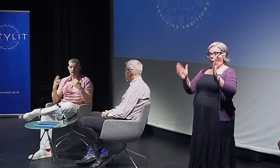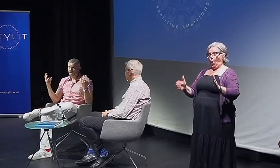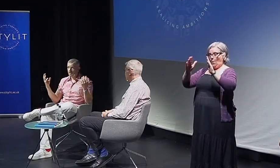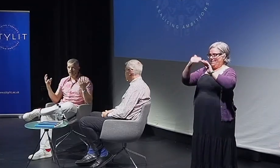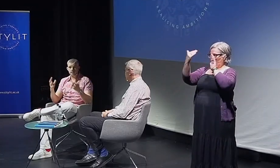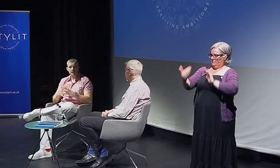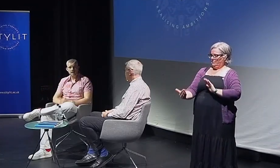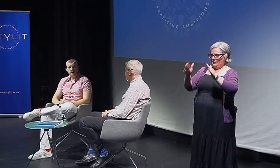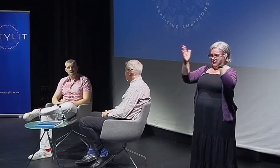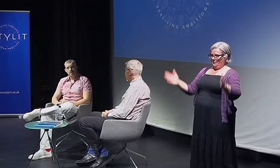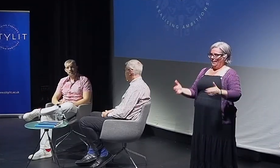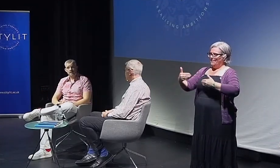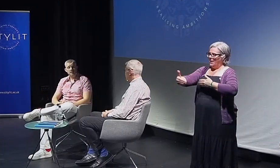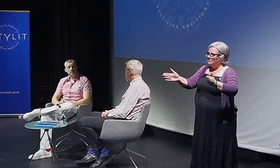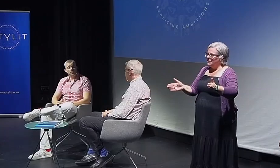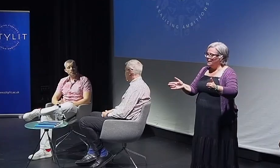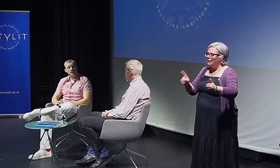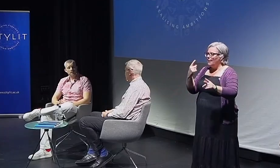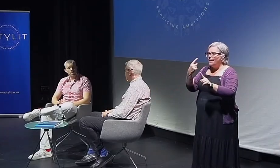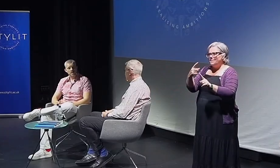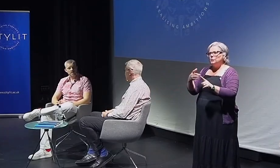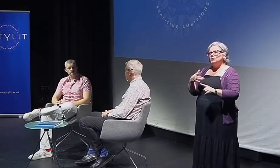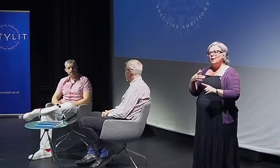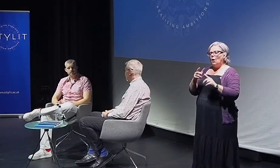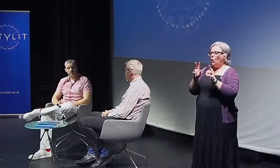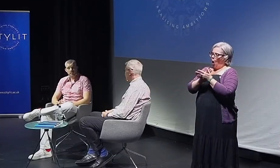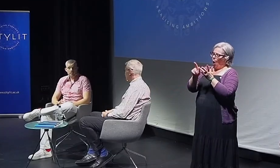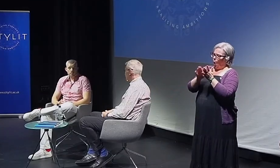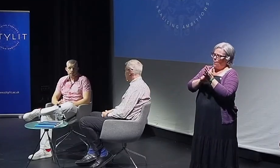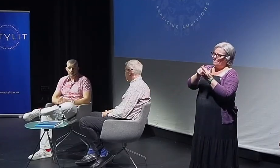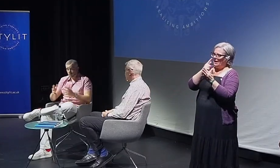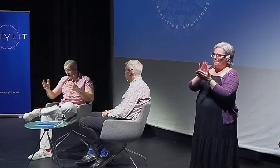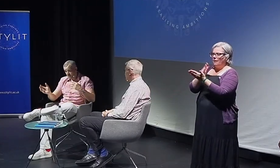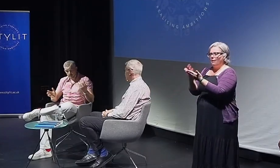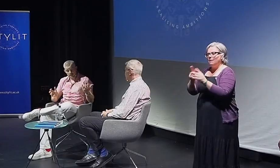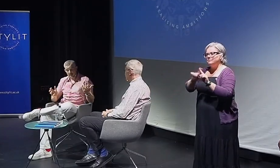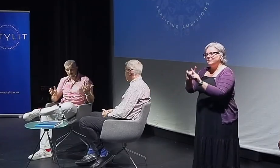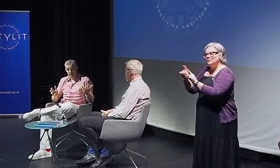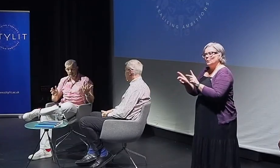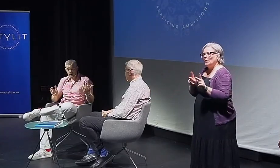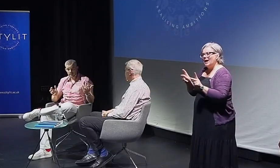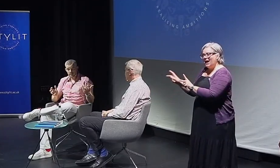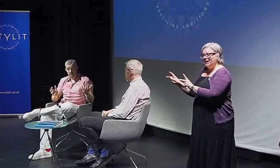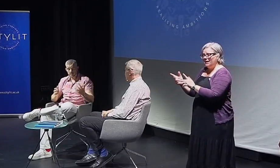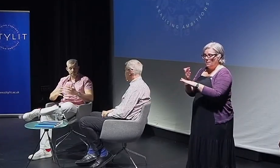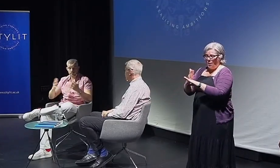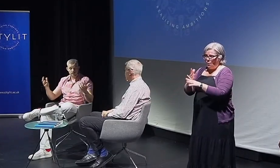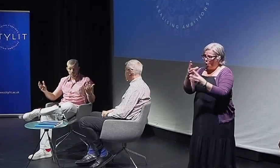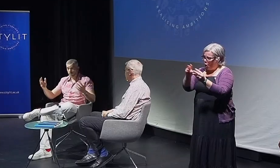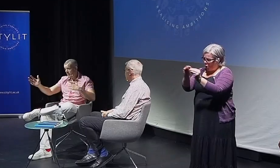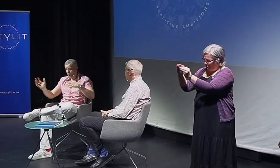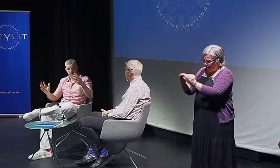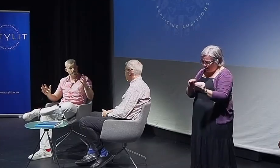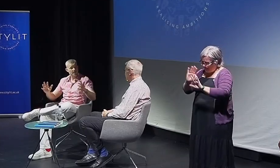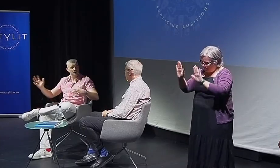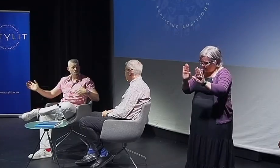also can be perceived in so many other ways. So then these works come together, and they were